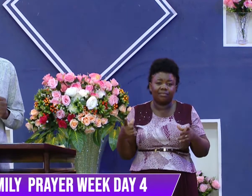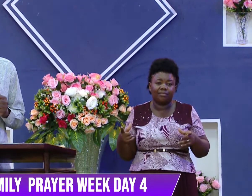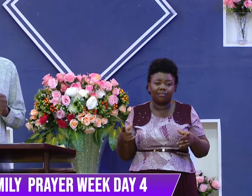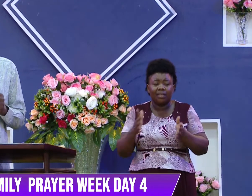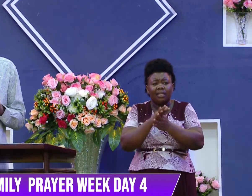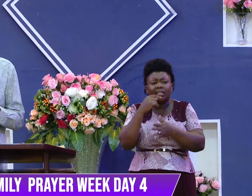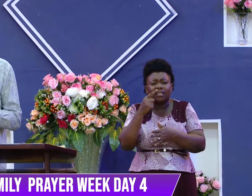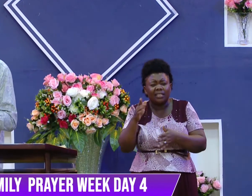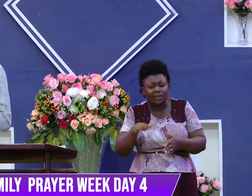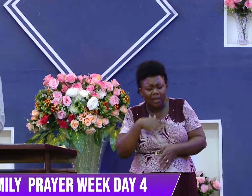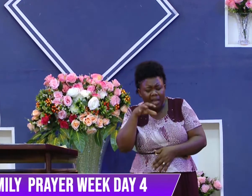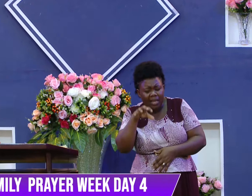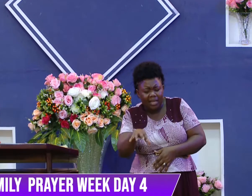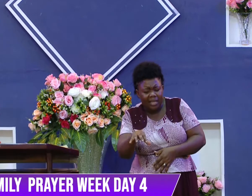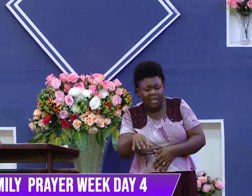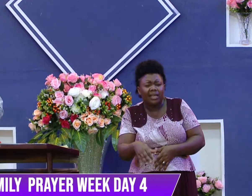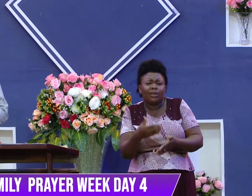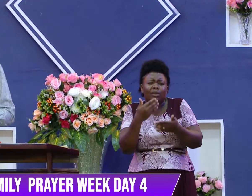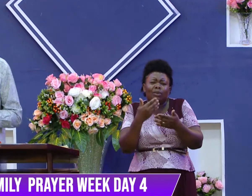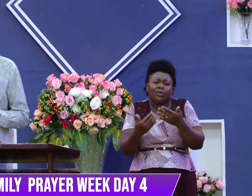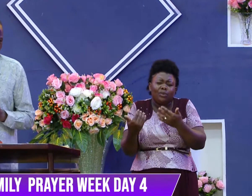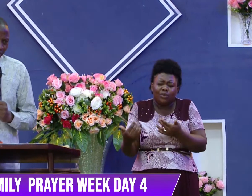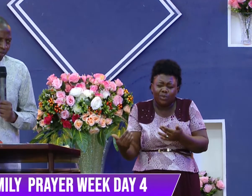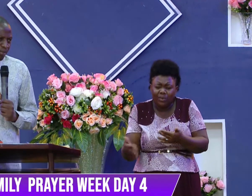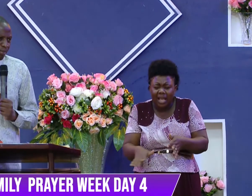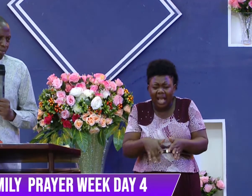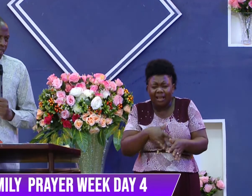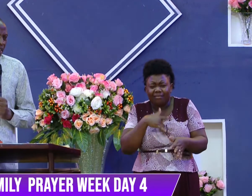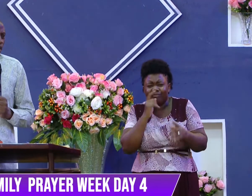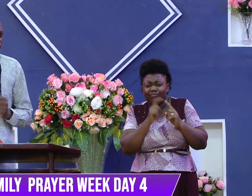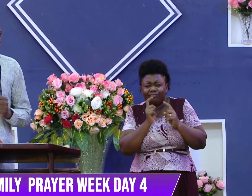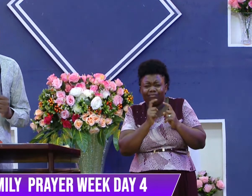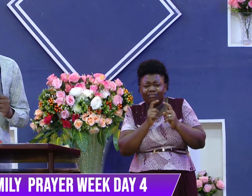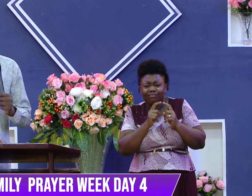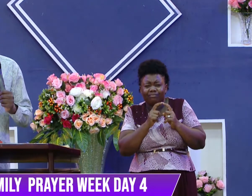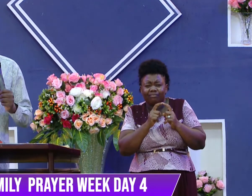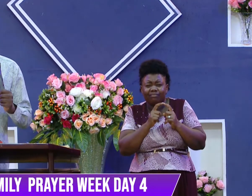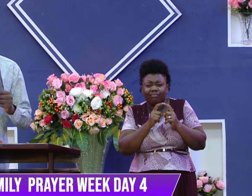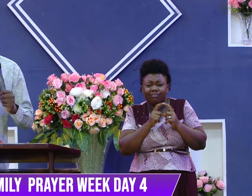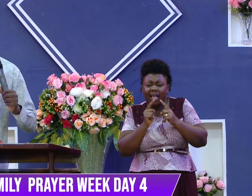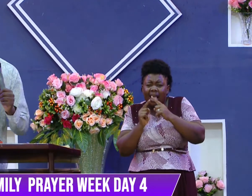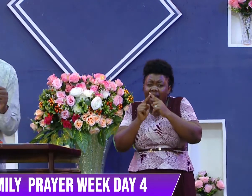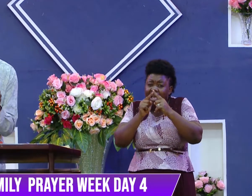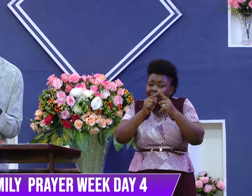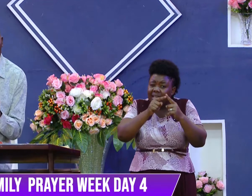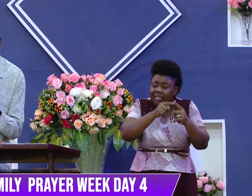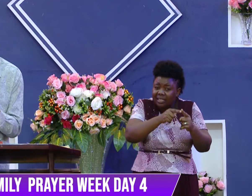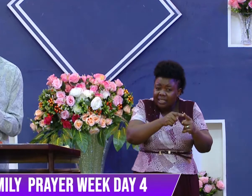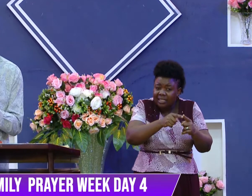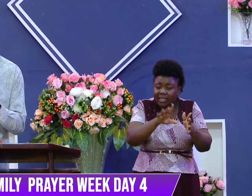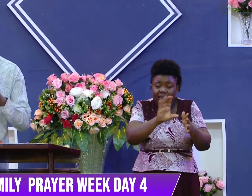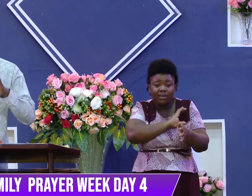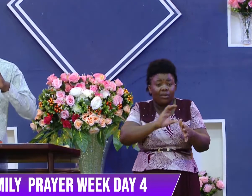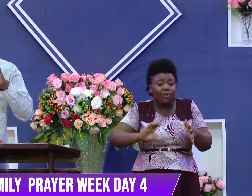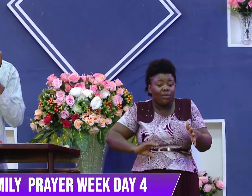Agamba abana banga abato abannuma. That my young children, okutisa Kristo lwali bumbibwa bumbibwa